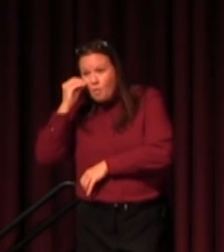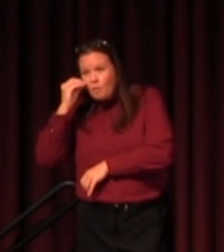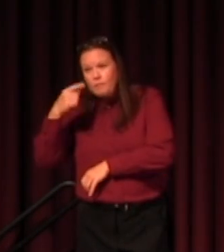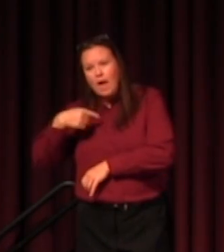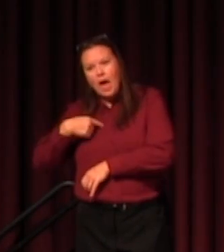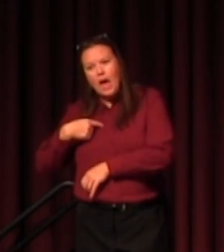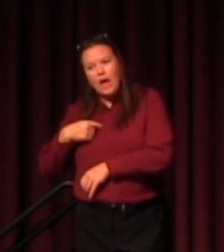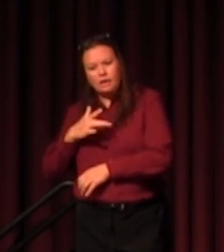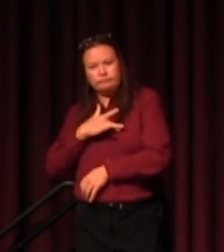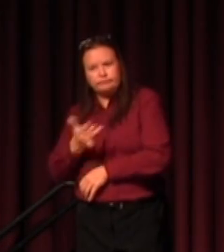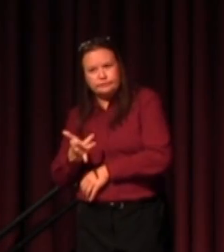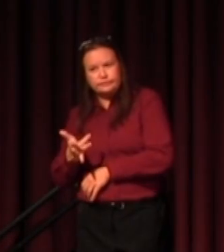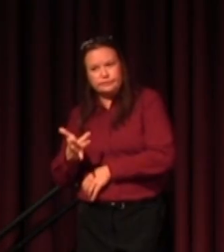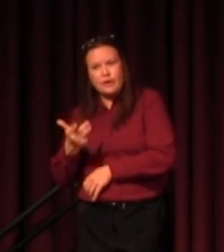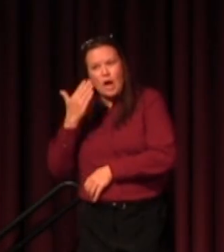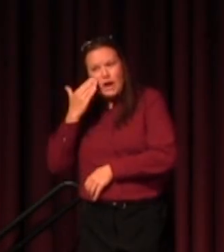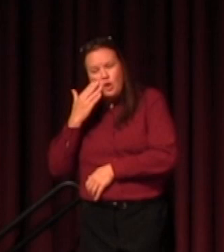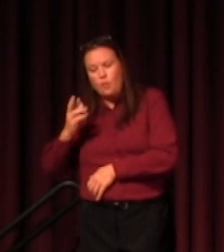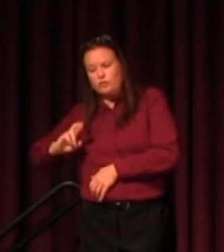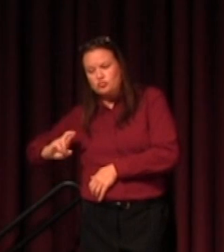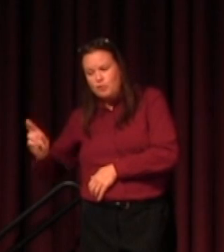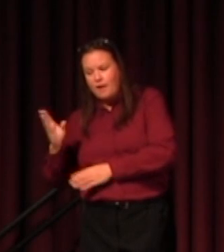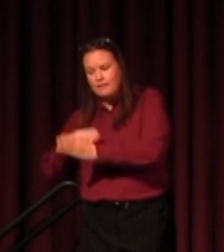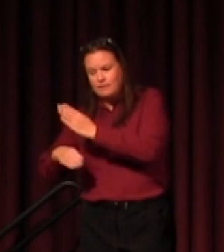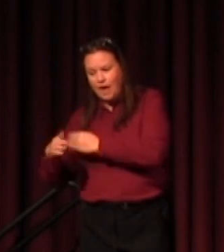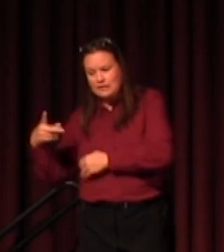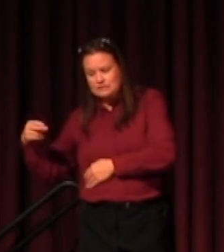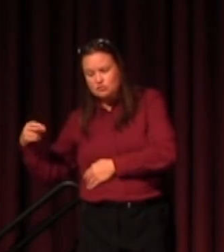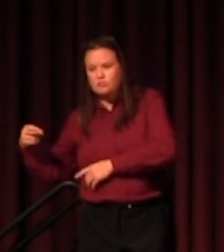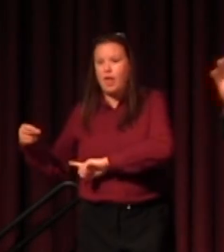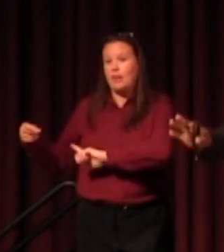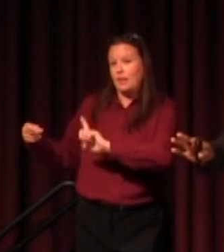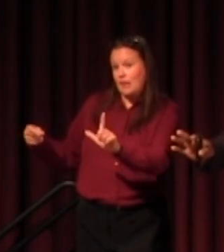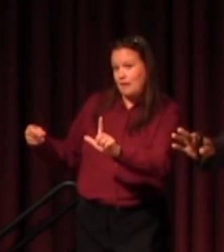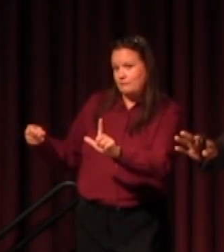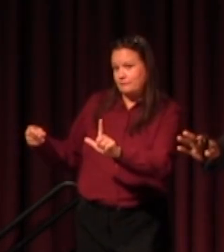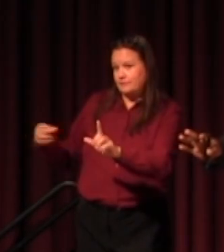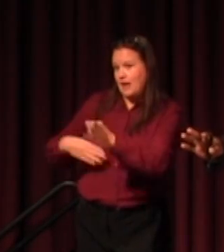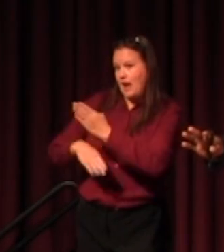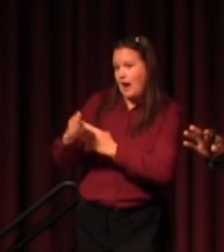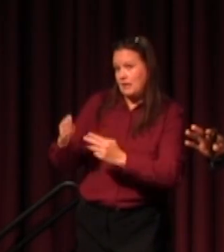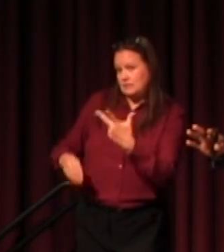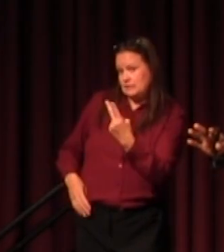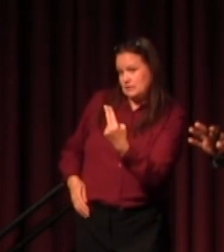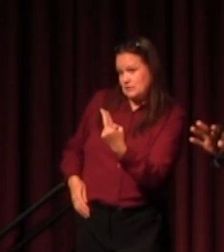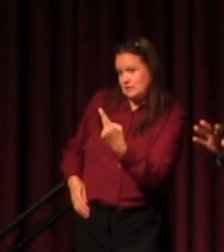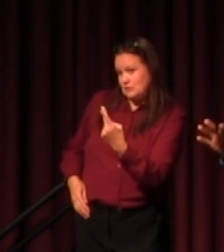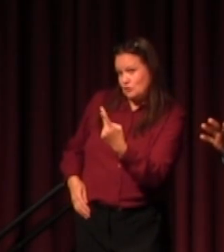So right-hand scissors are scissors, and then we have left-hand scissors.